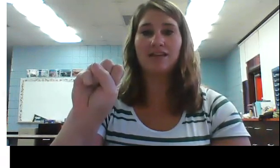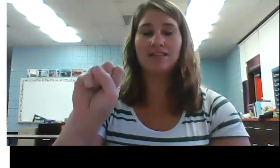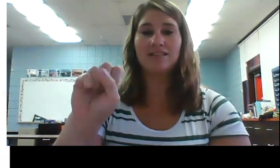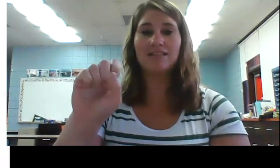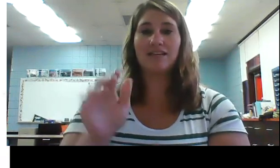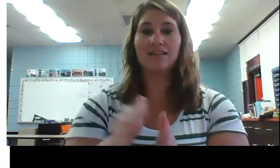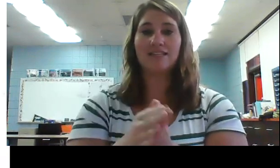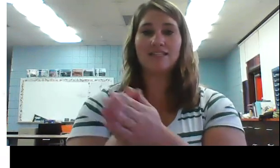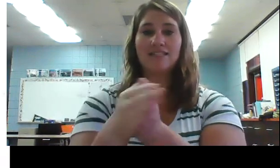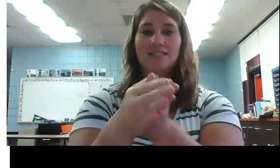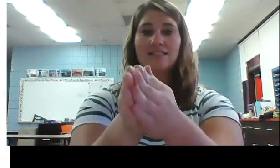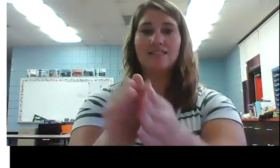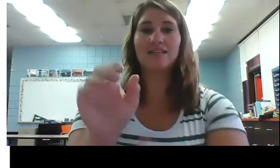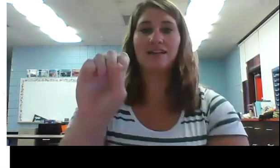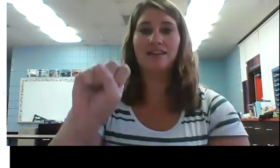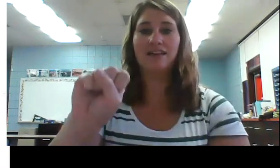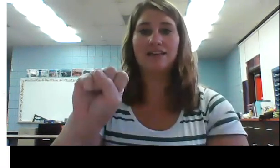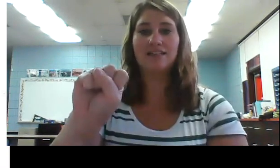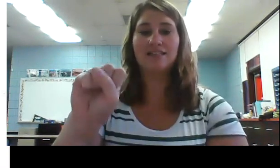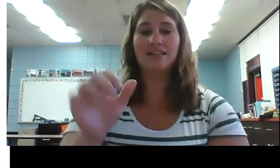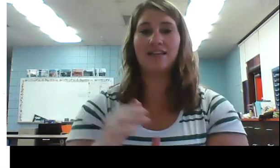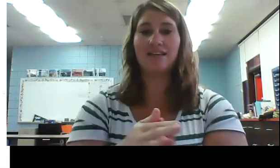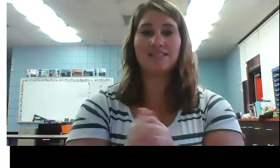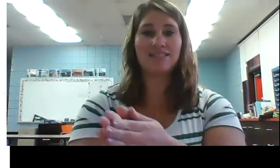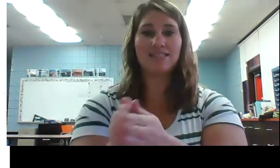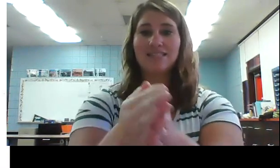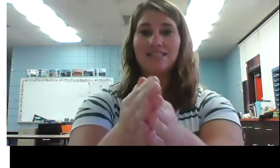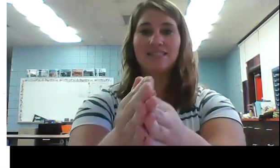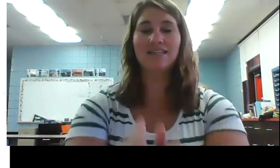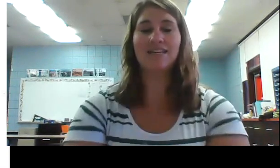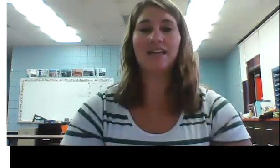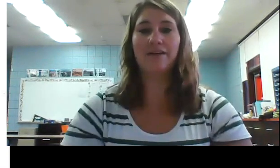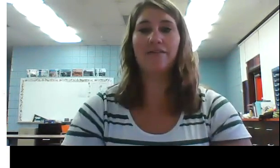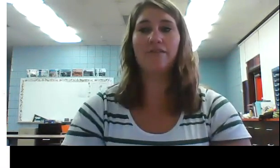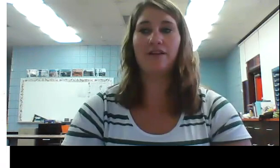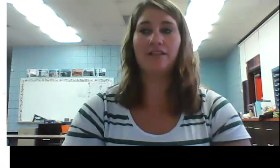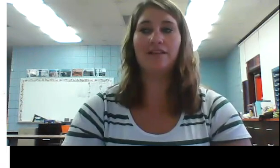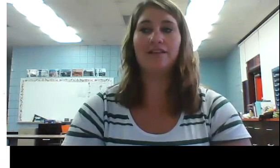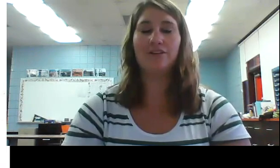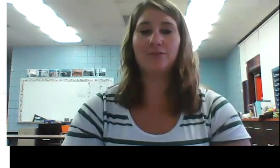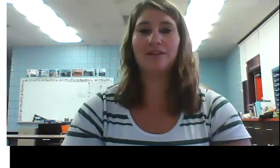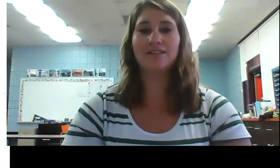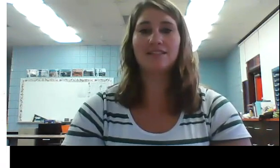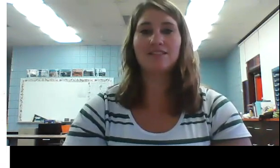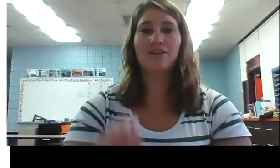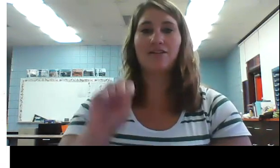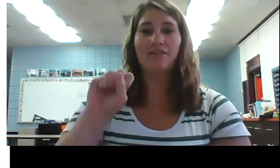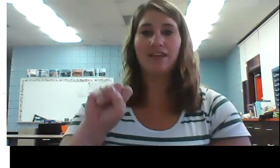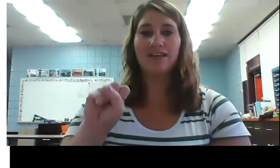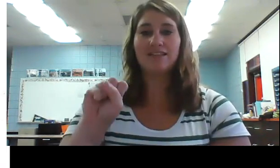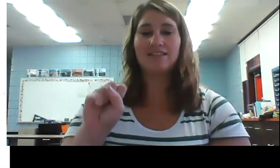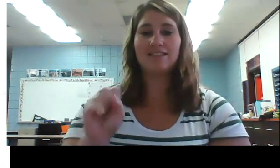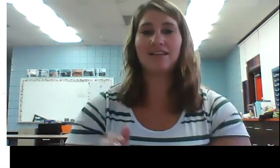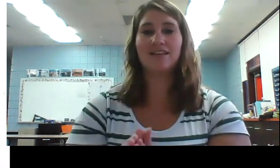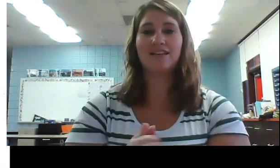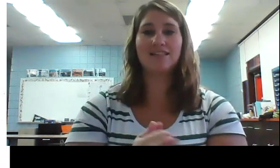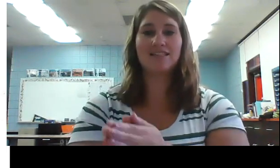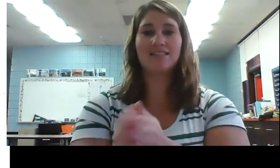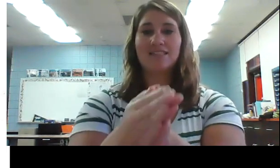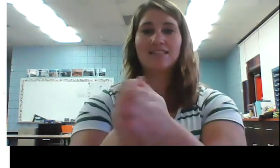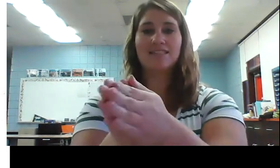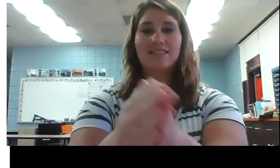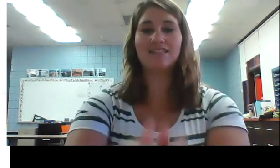the S says, the S says, every letter makes a sound. The S